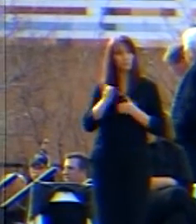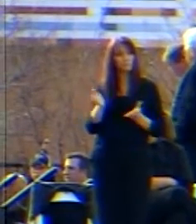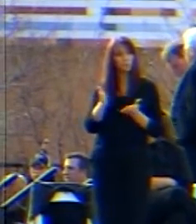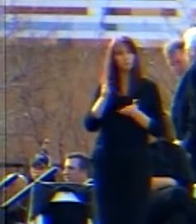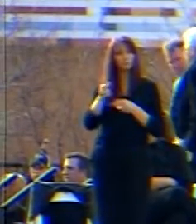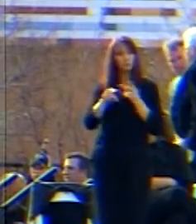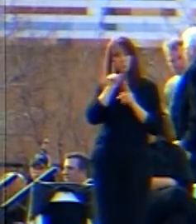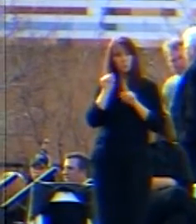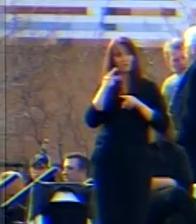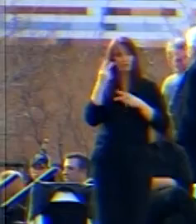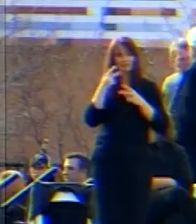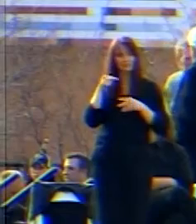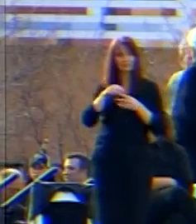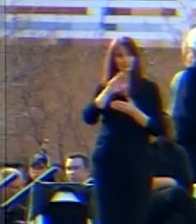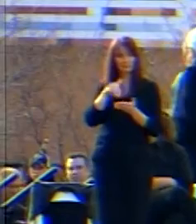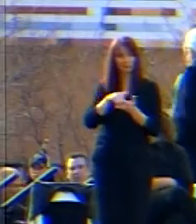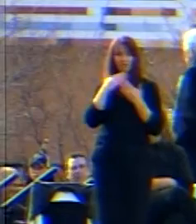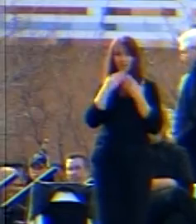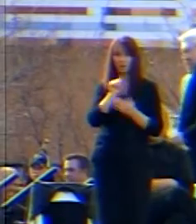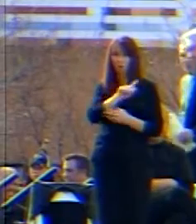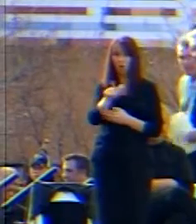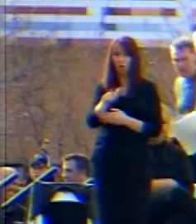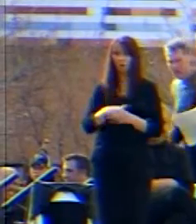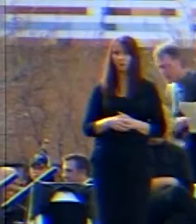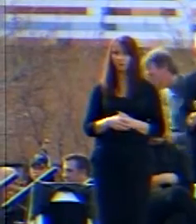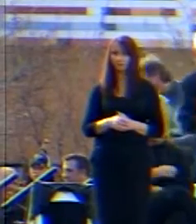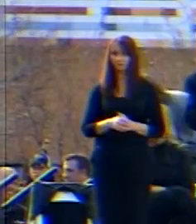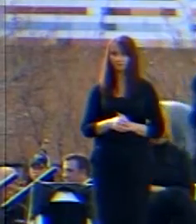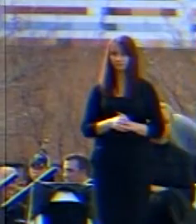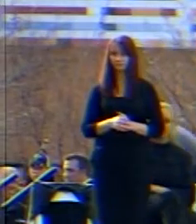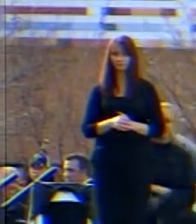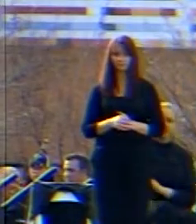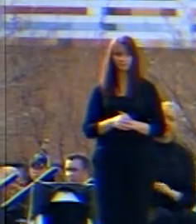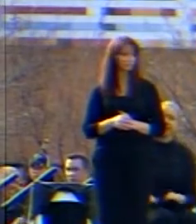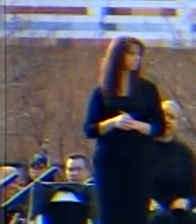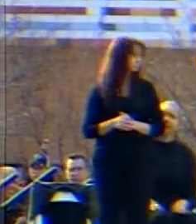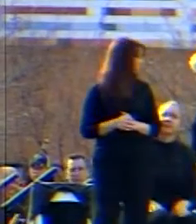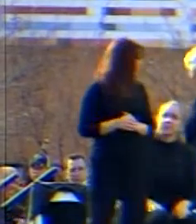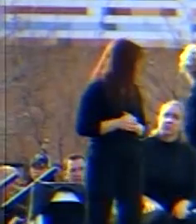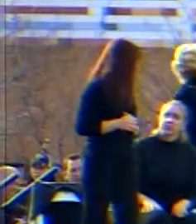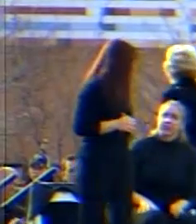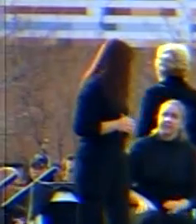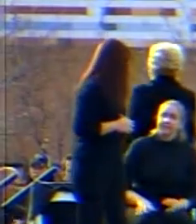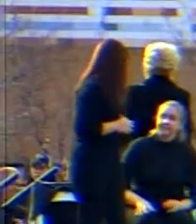generations who visit this place. Thank you all very much.